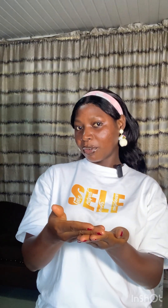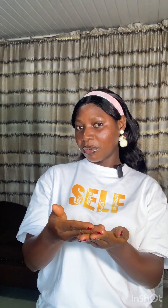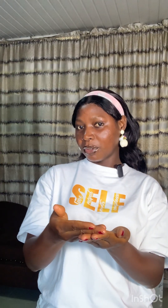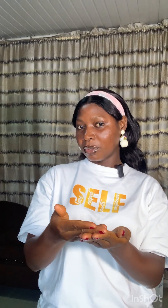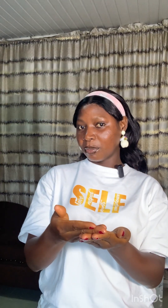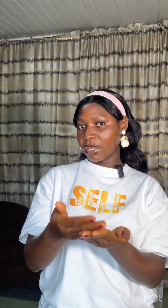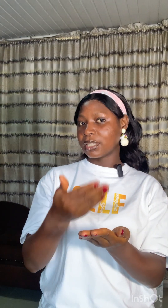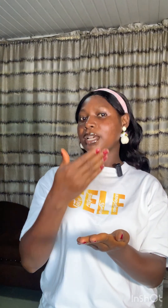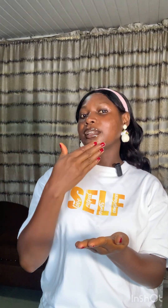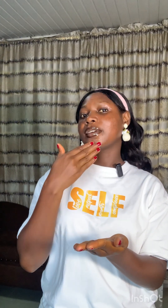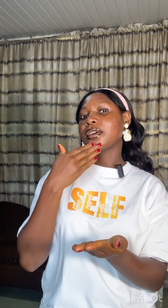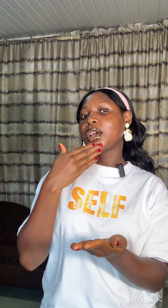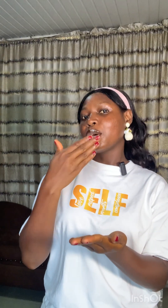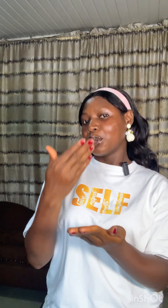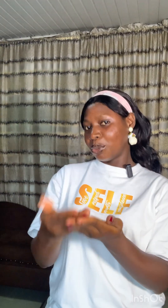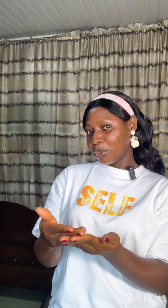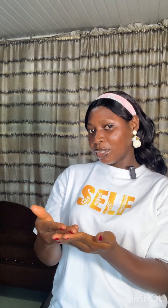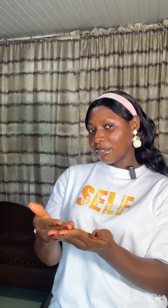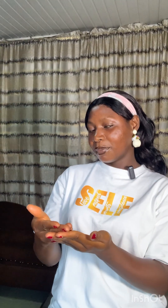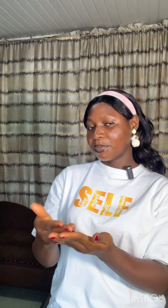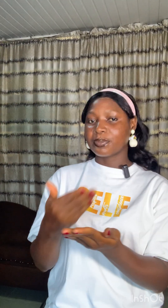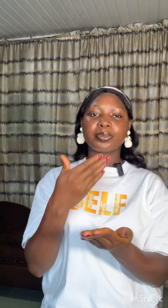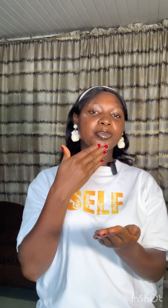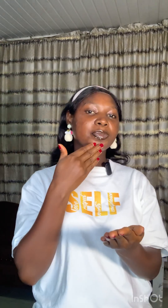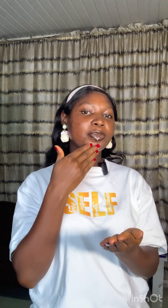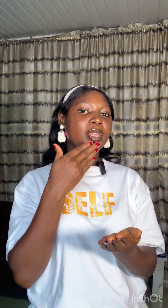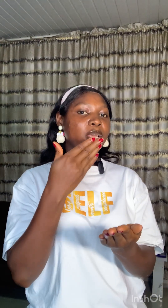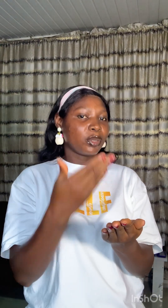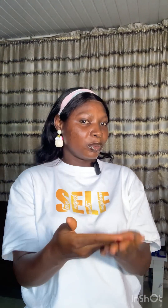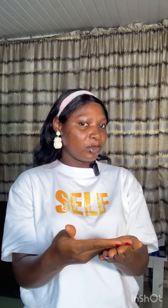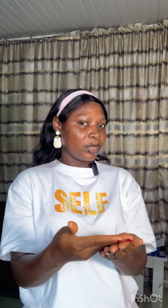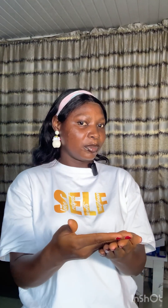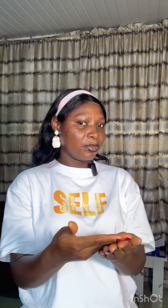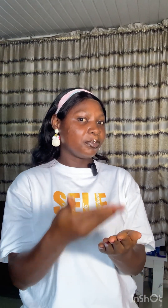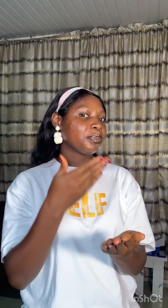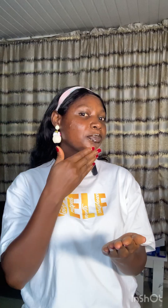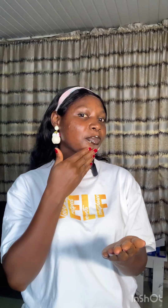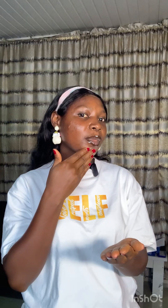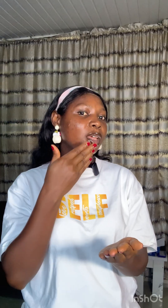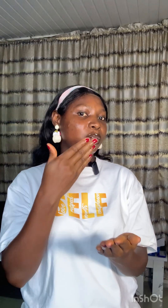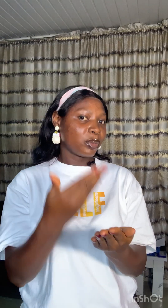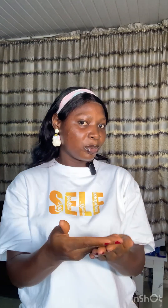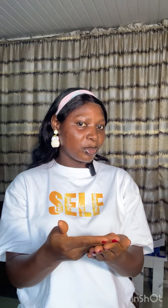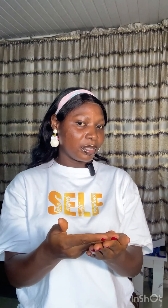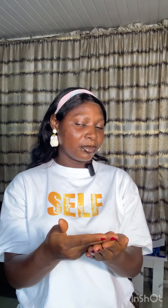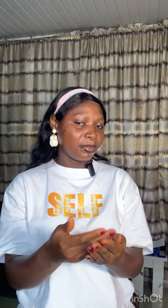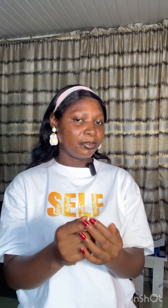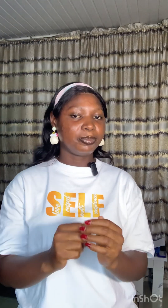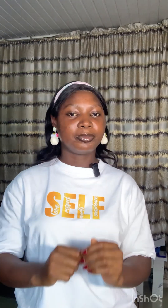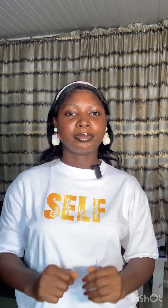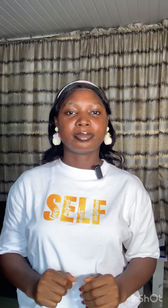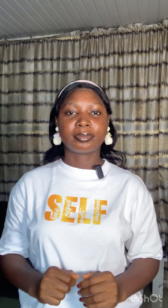your non-dominant hand. Good, good, good.